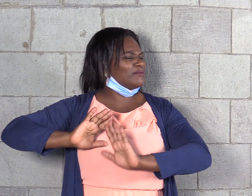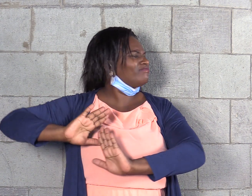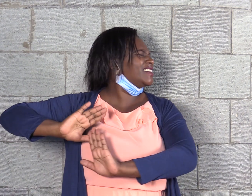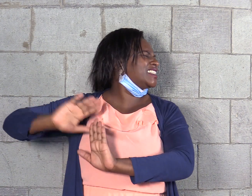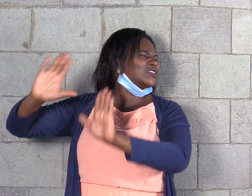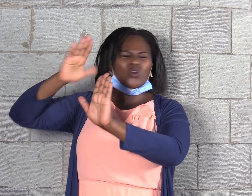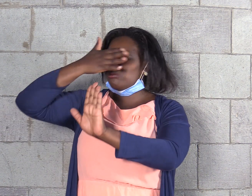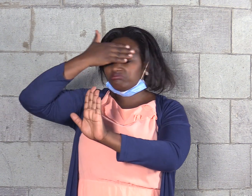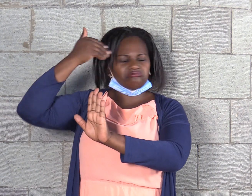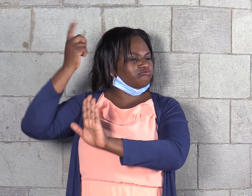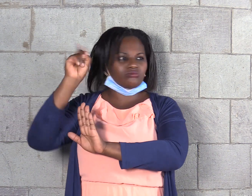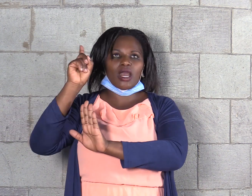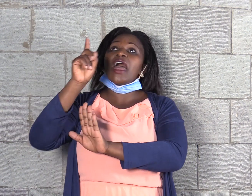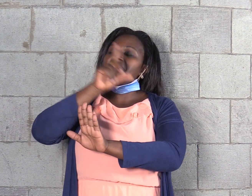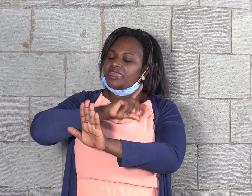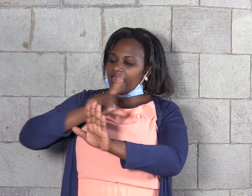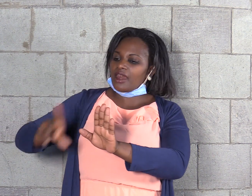things seem so hard, the Lord is our